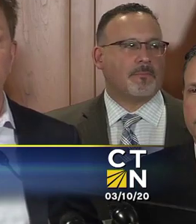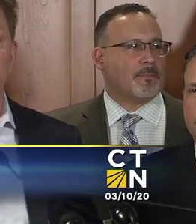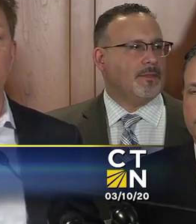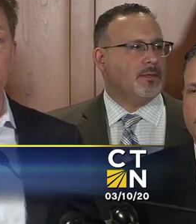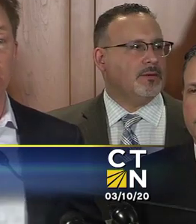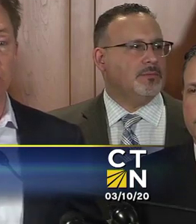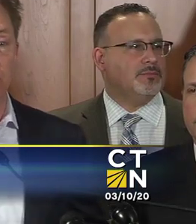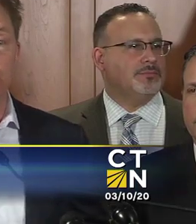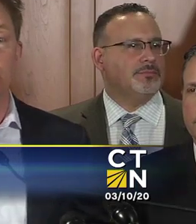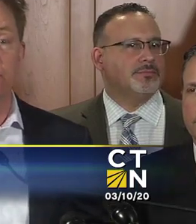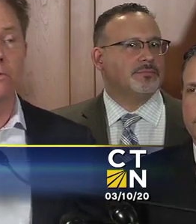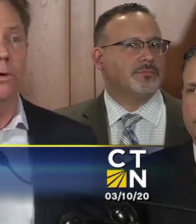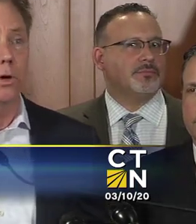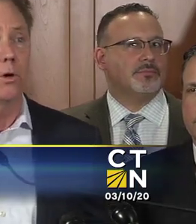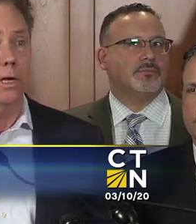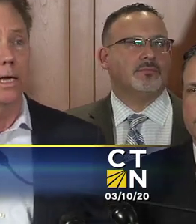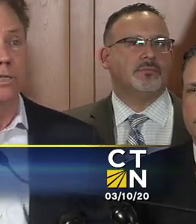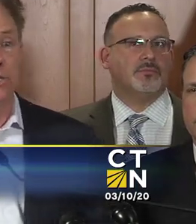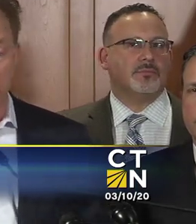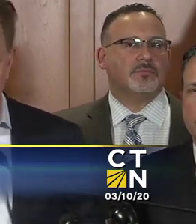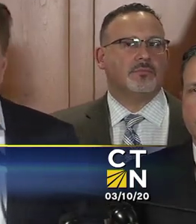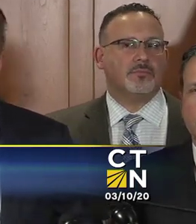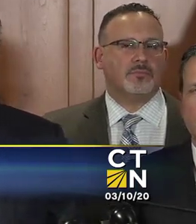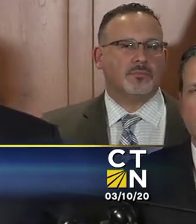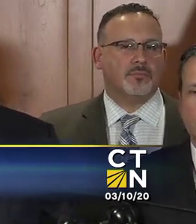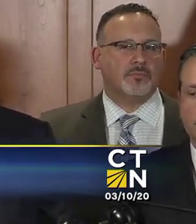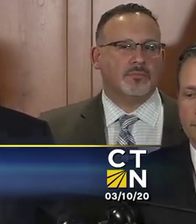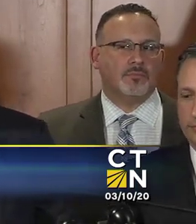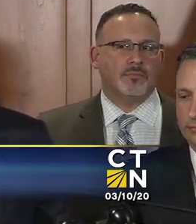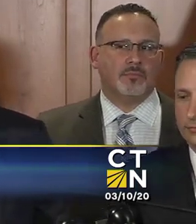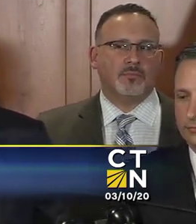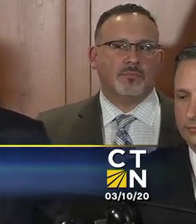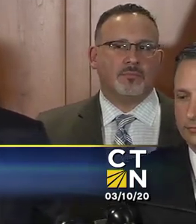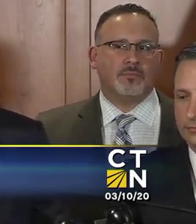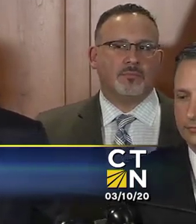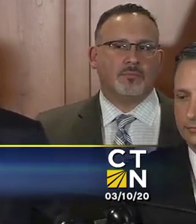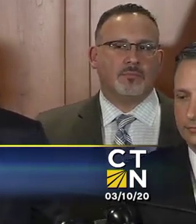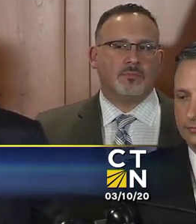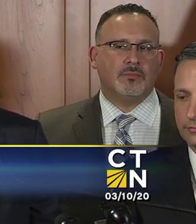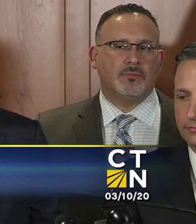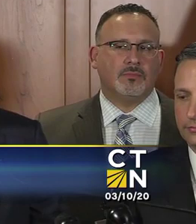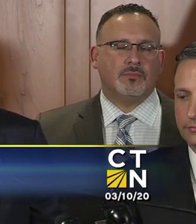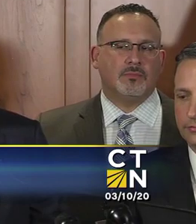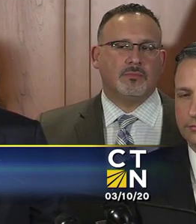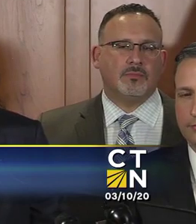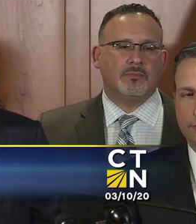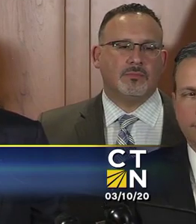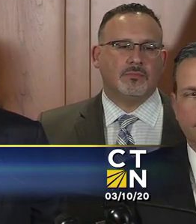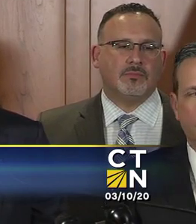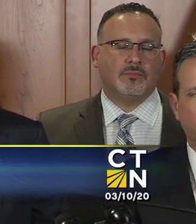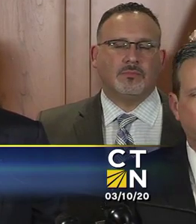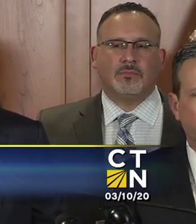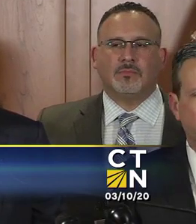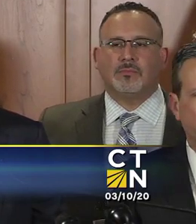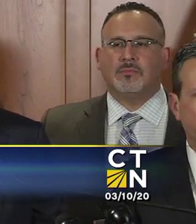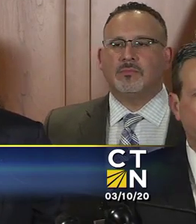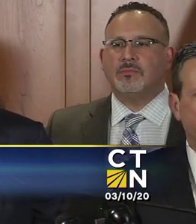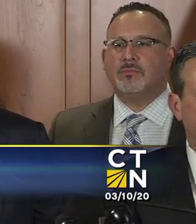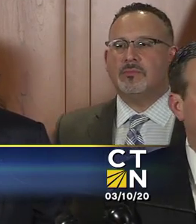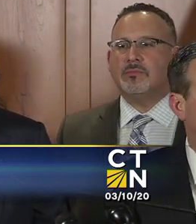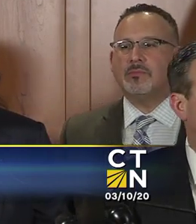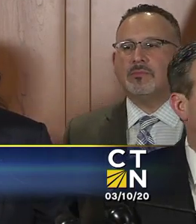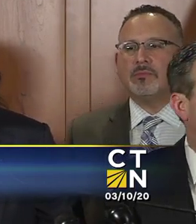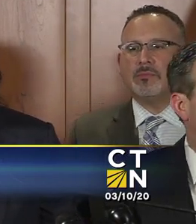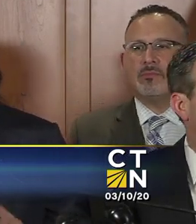anticipation and preparedness. We do it before the hurricane, just in case. And that's what we're doing here as well. We tried our best over the